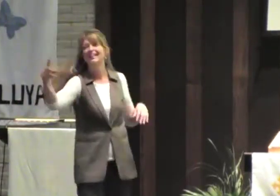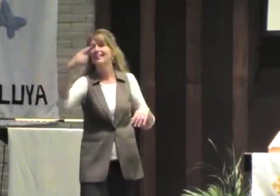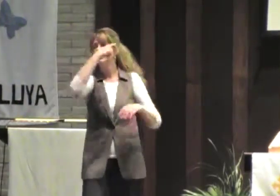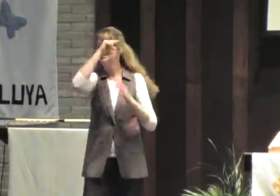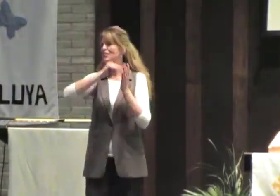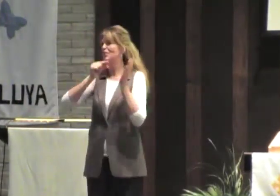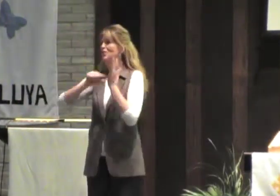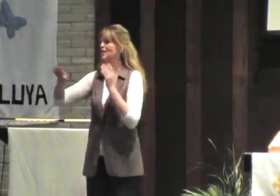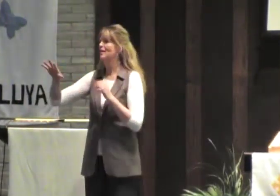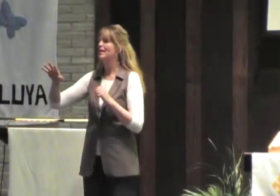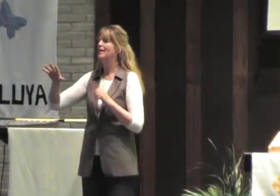He failed. Okay, anyway,